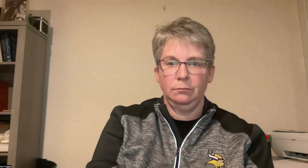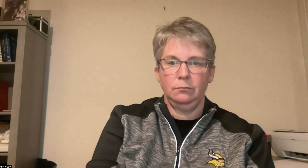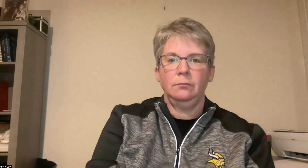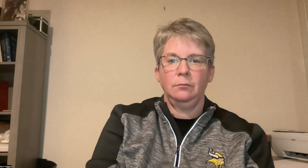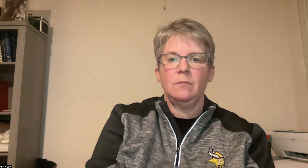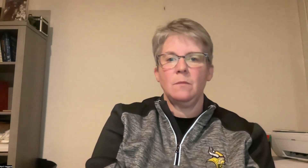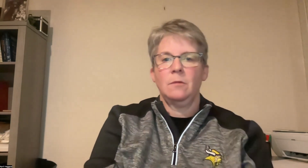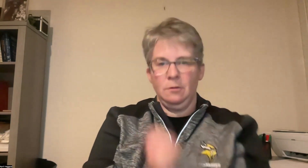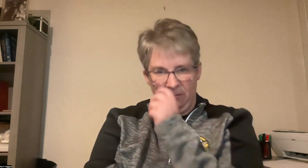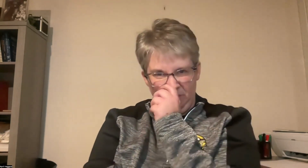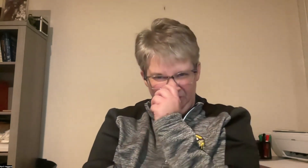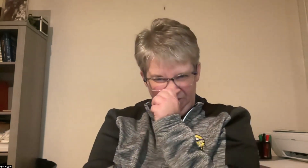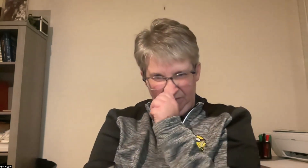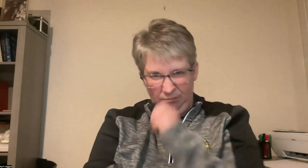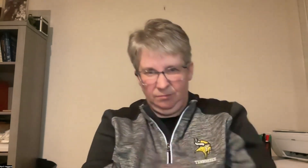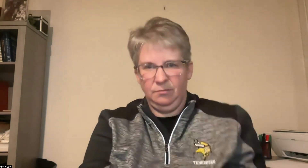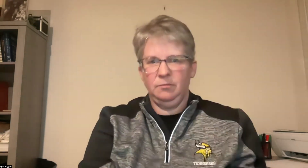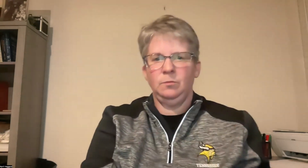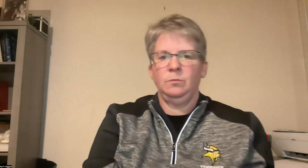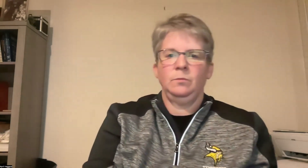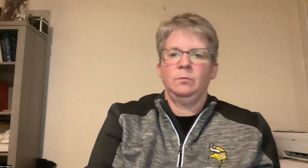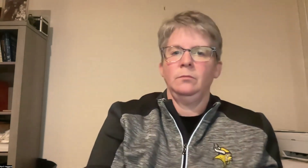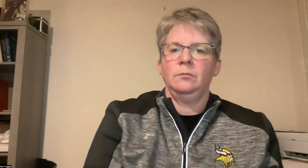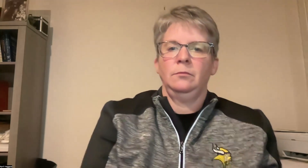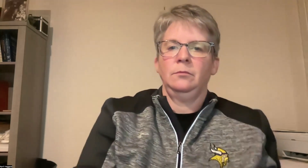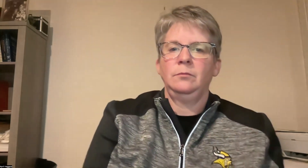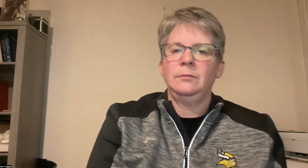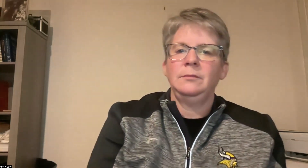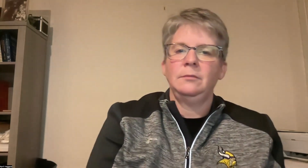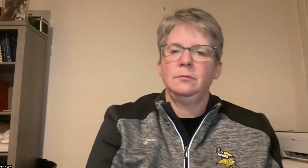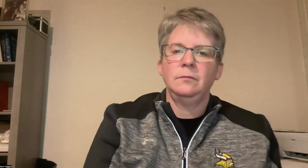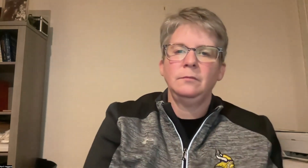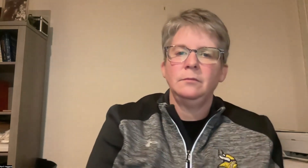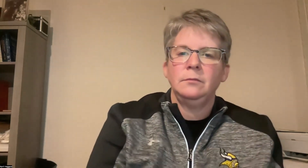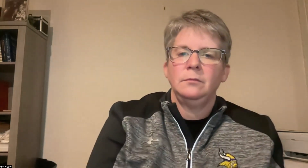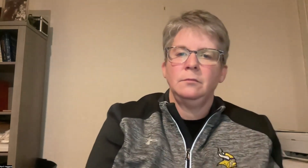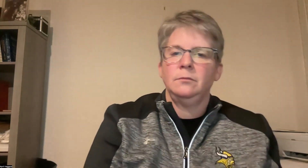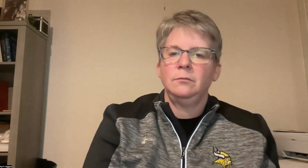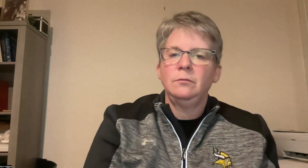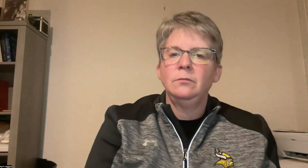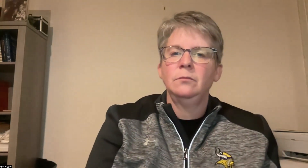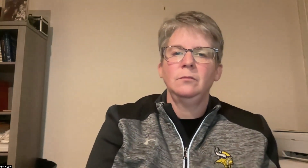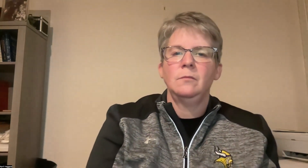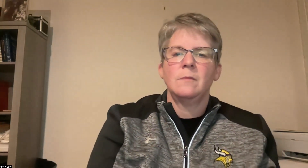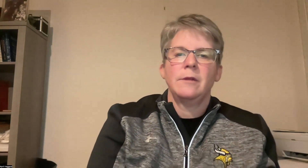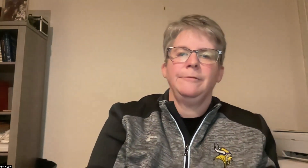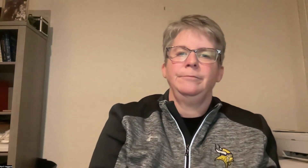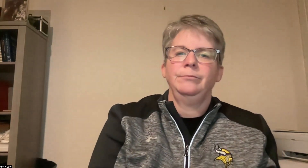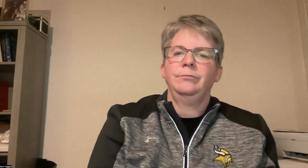we can share our approach if we want to increase our involvement with the deaf